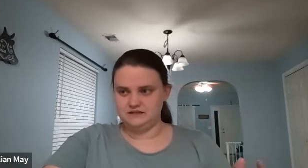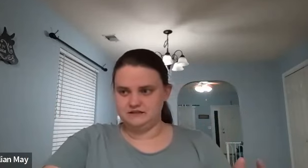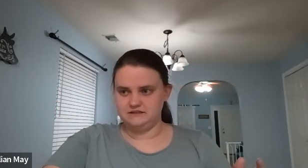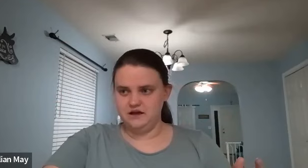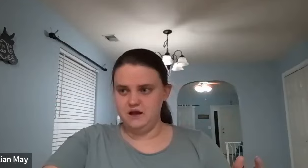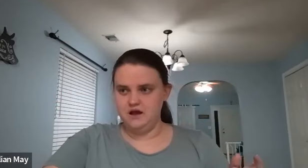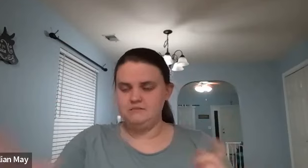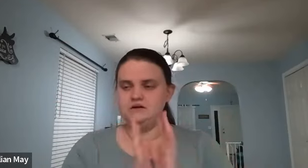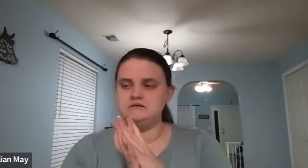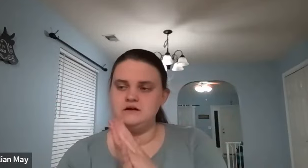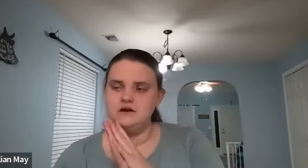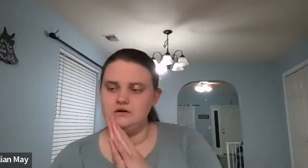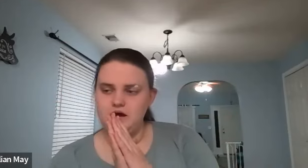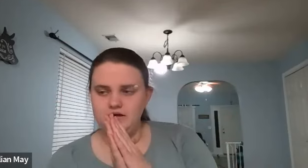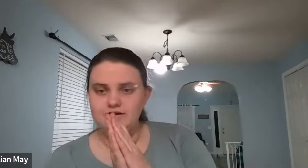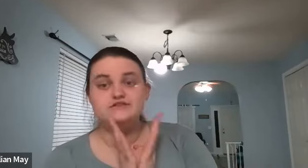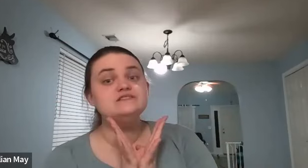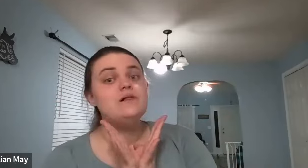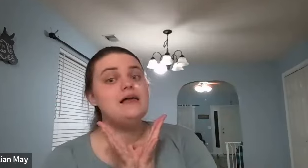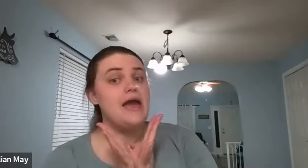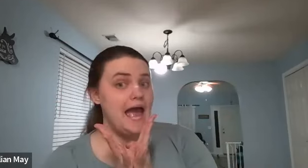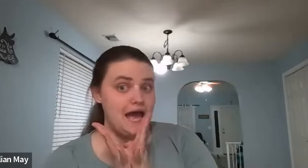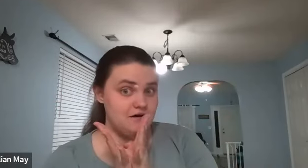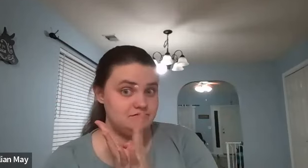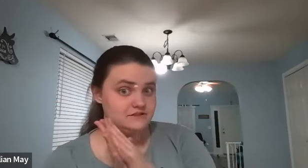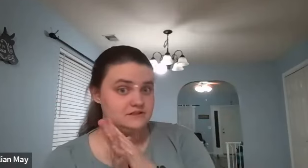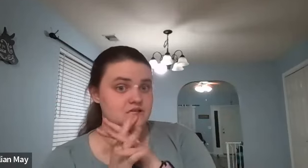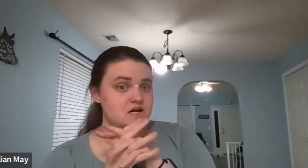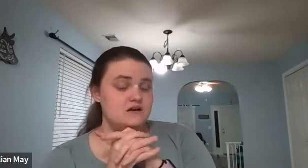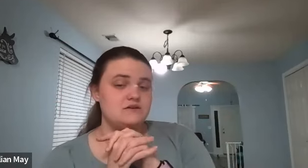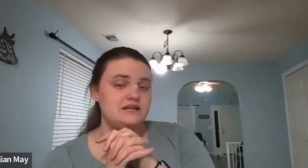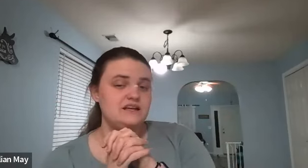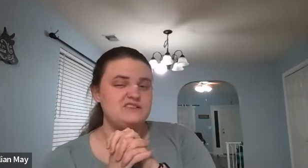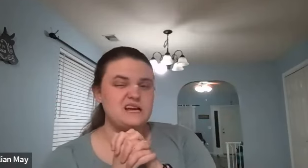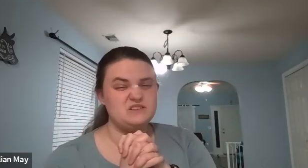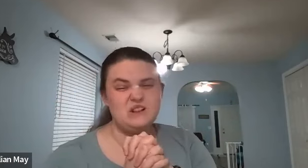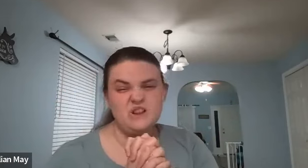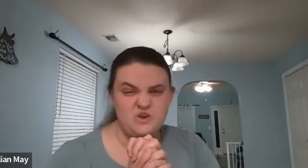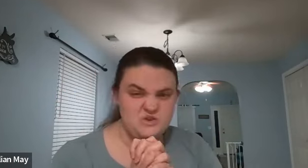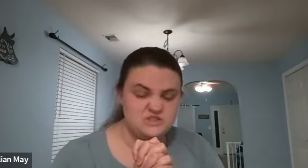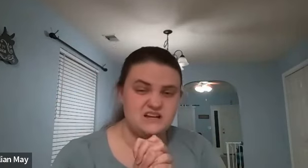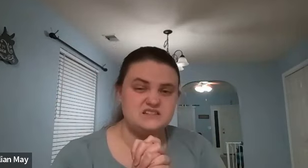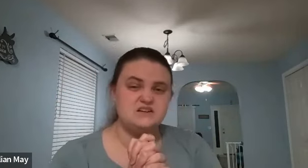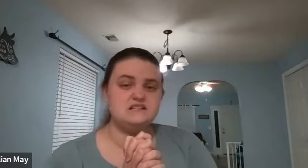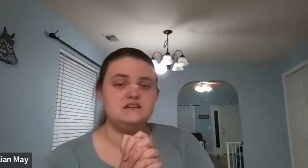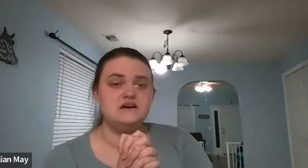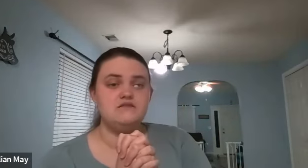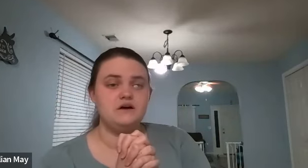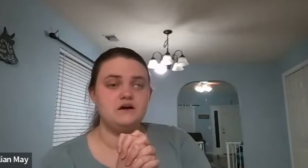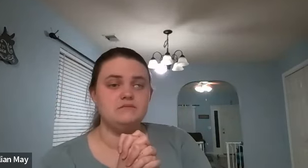that. Okay, so that's all I have. Are there any other types of clothes you guys are curious of,